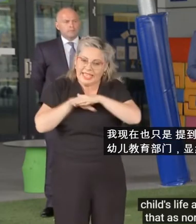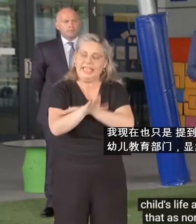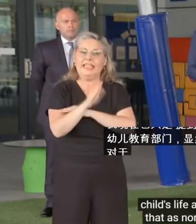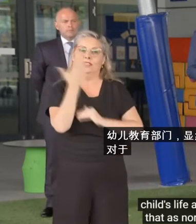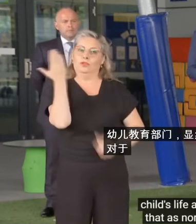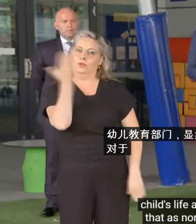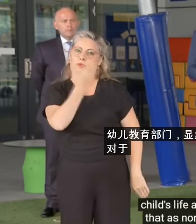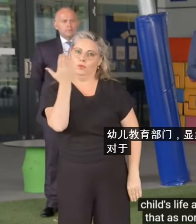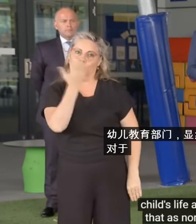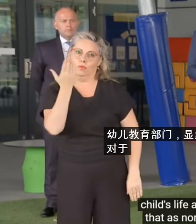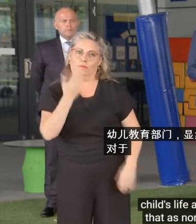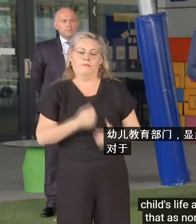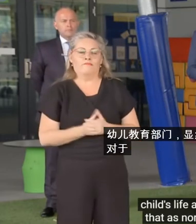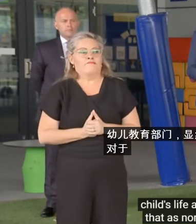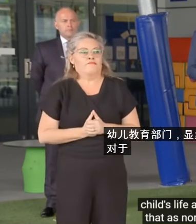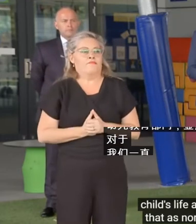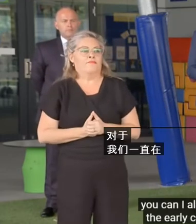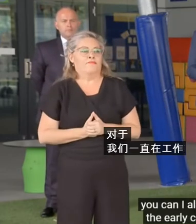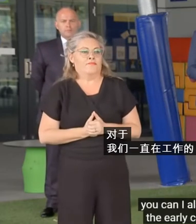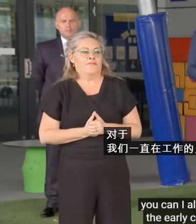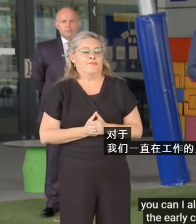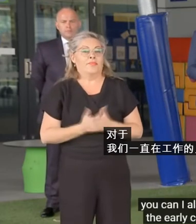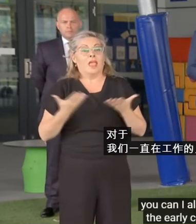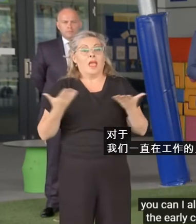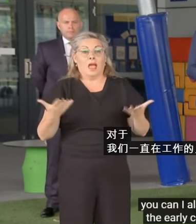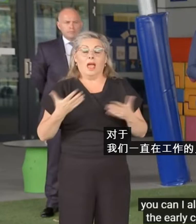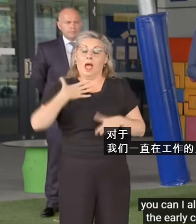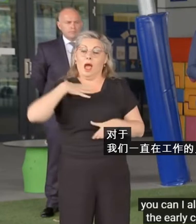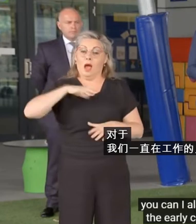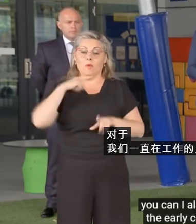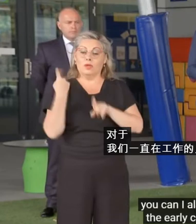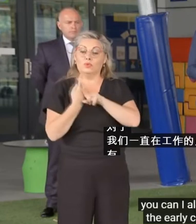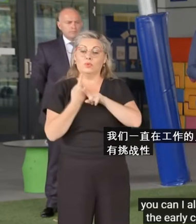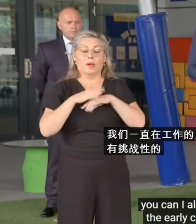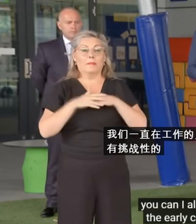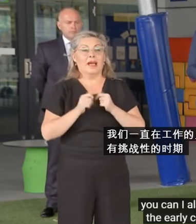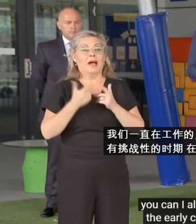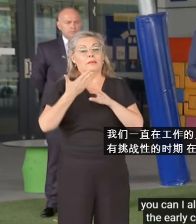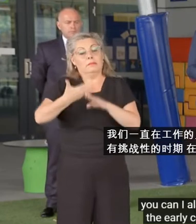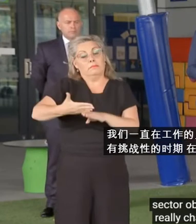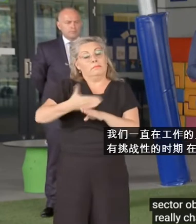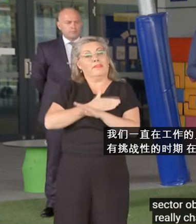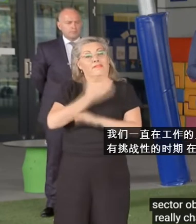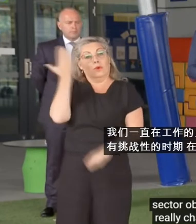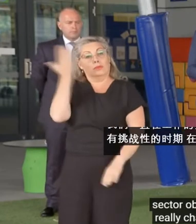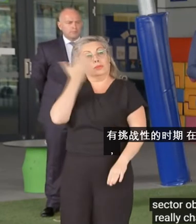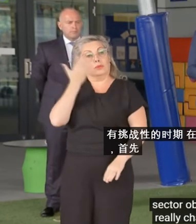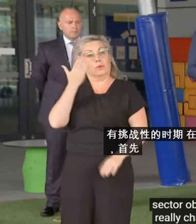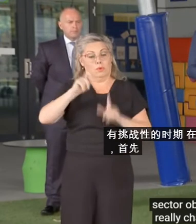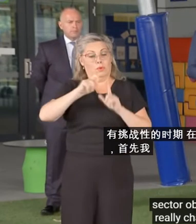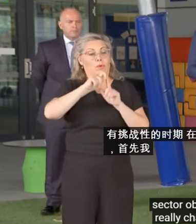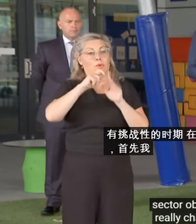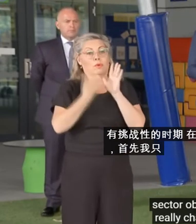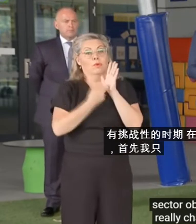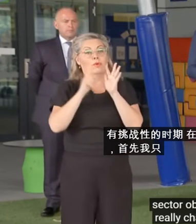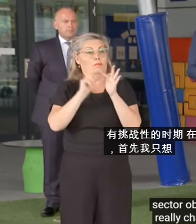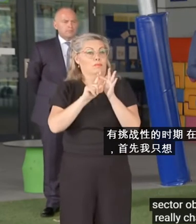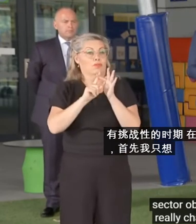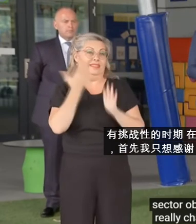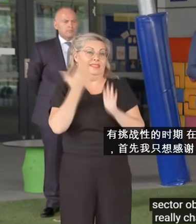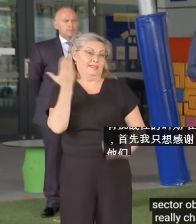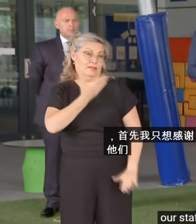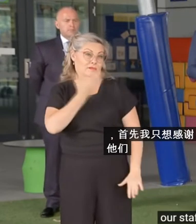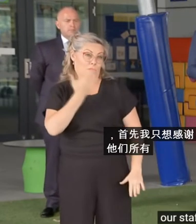sector? Obviously, it's been a really challenging time for our staff and educators who have been open throughout this Christmas period. And firstly, I just want to